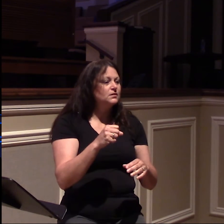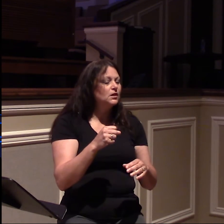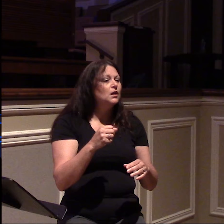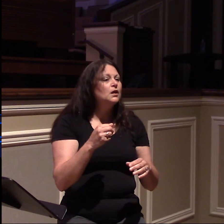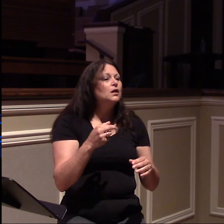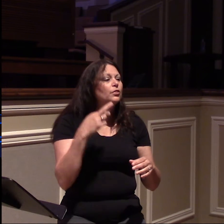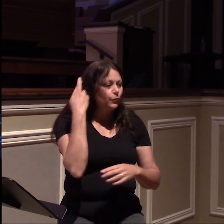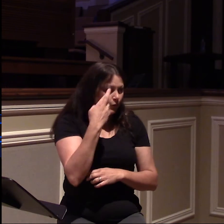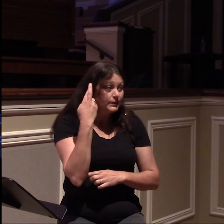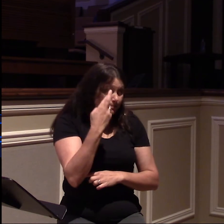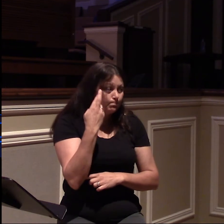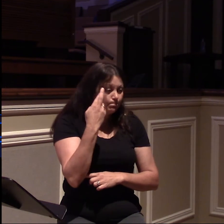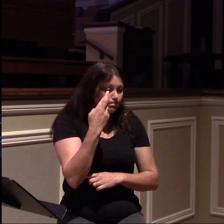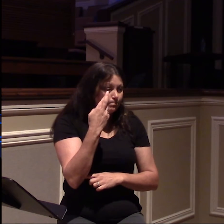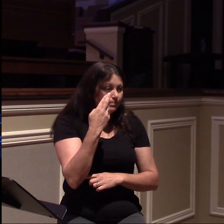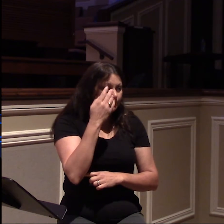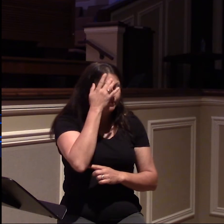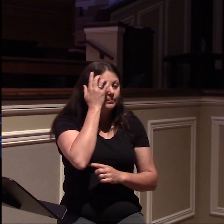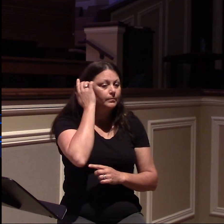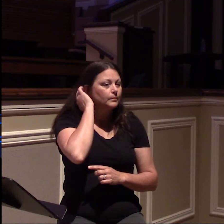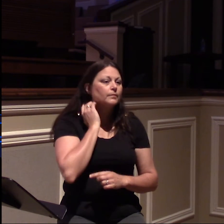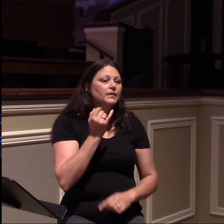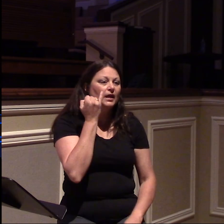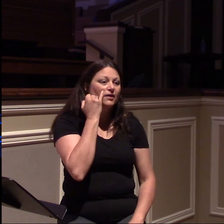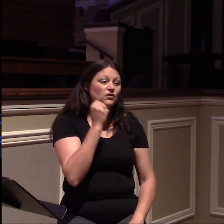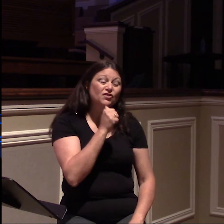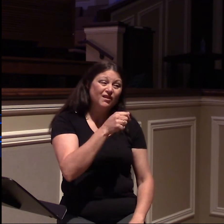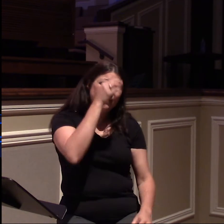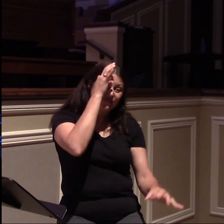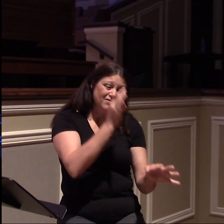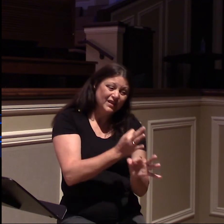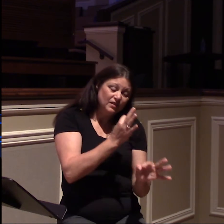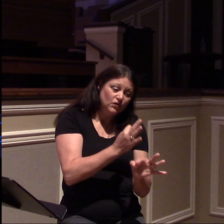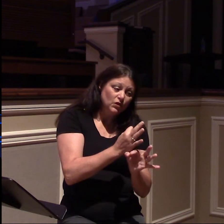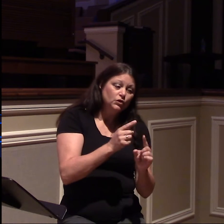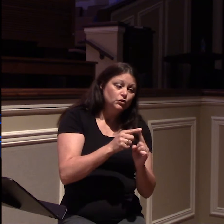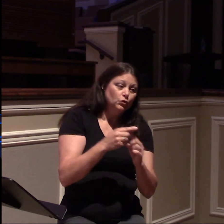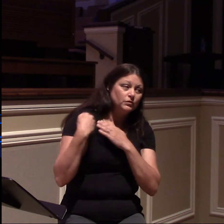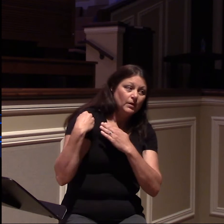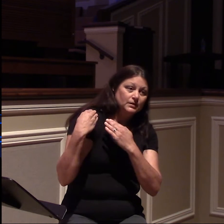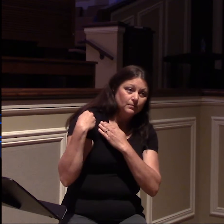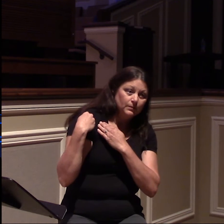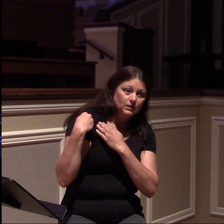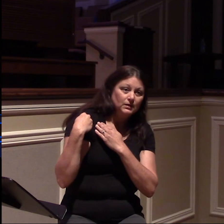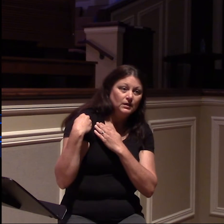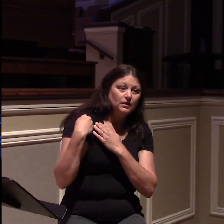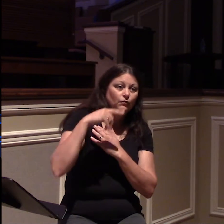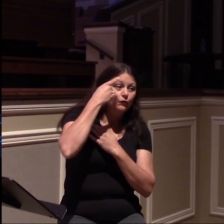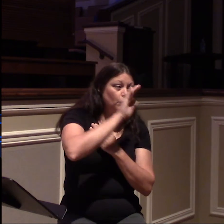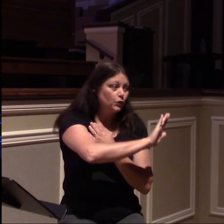if you're unfaithful, men, to the responsibilities of being family men. And